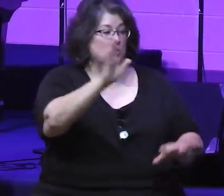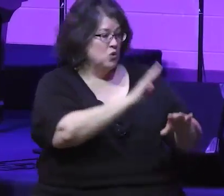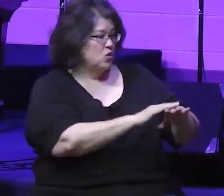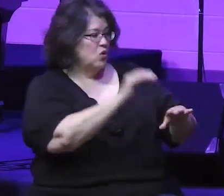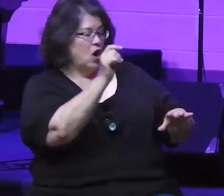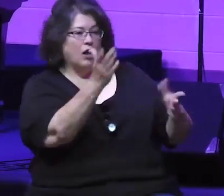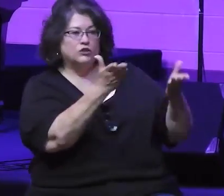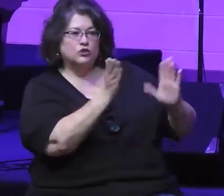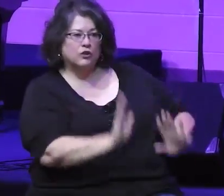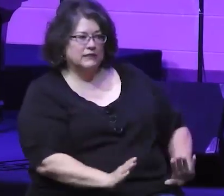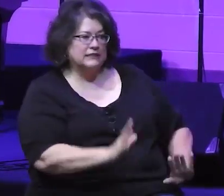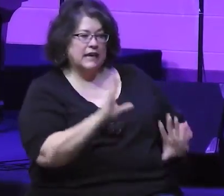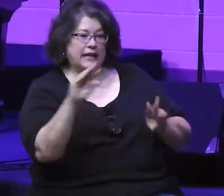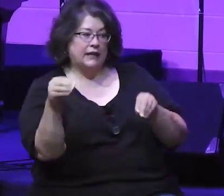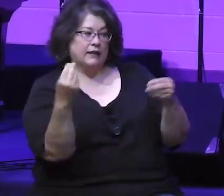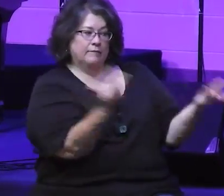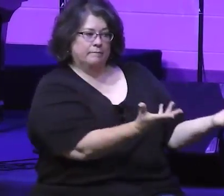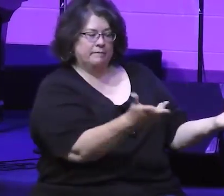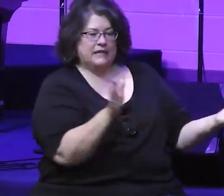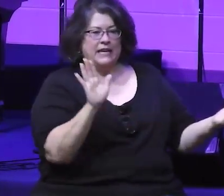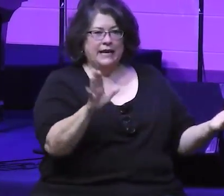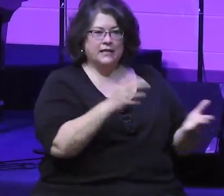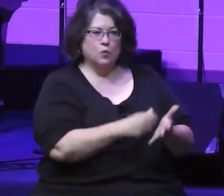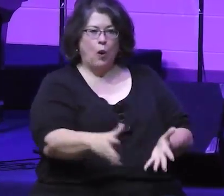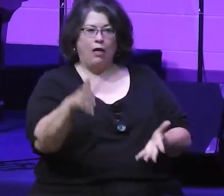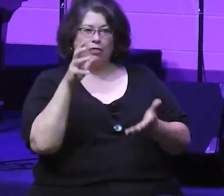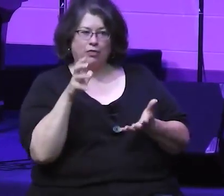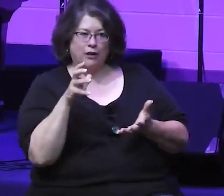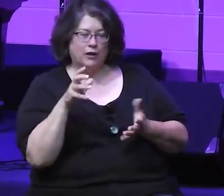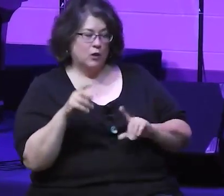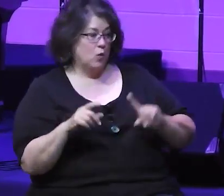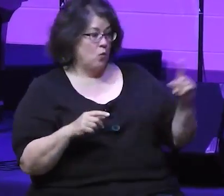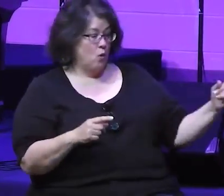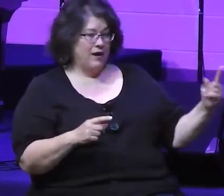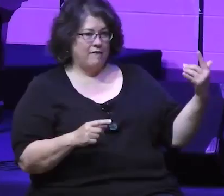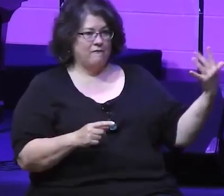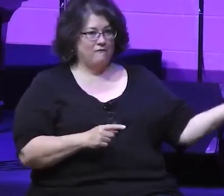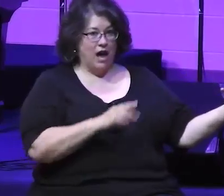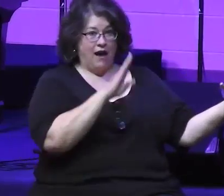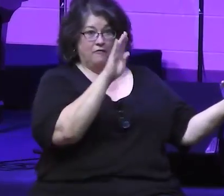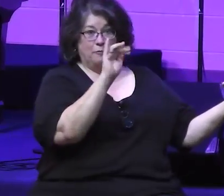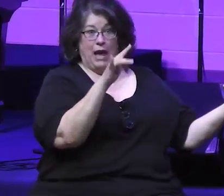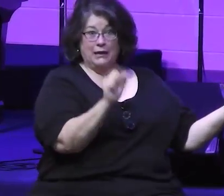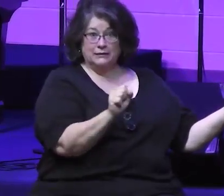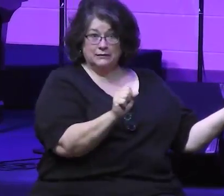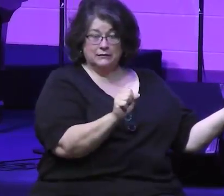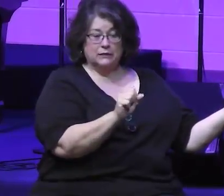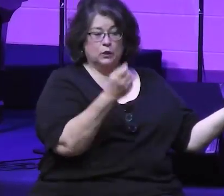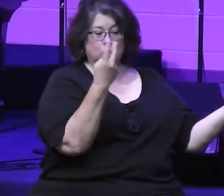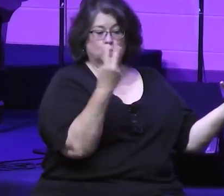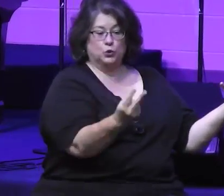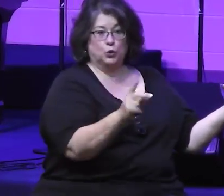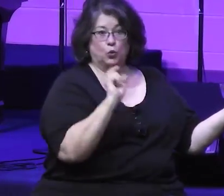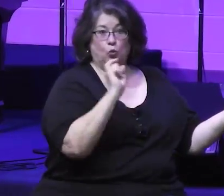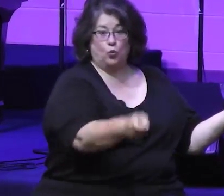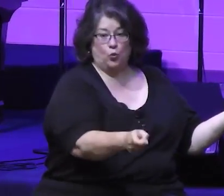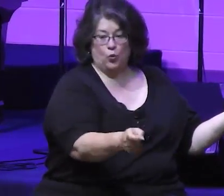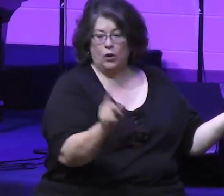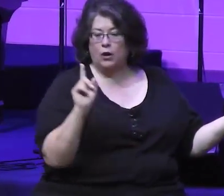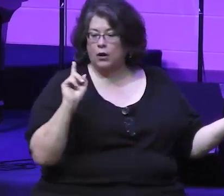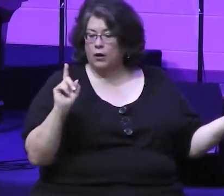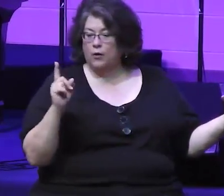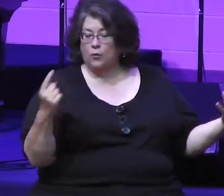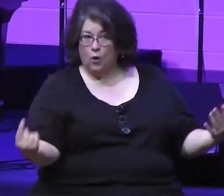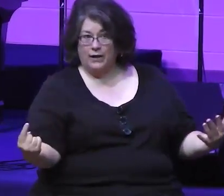and entrusted his wealth to them. To the one he gave 5 bags of gold, to another 2 bags, and to another 1